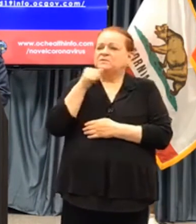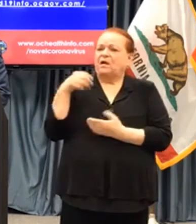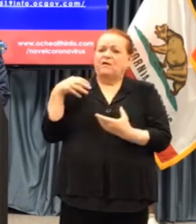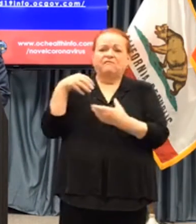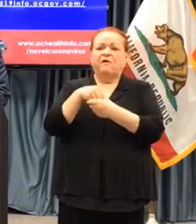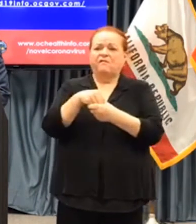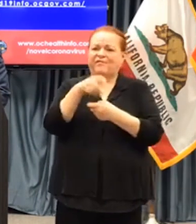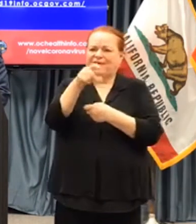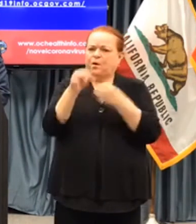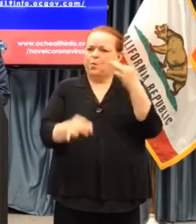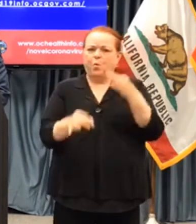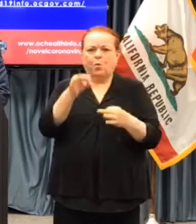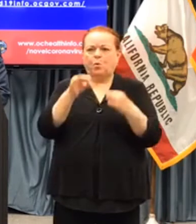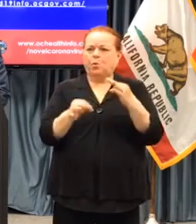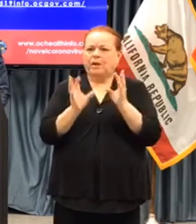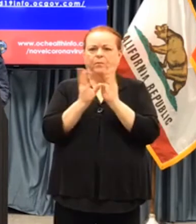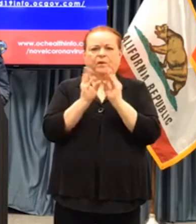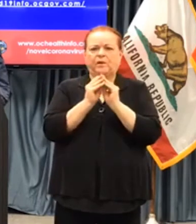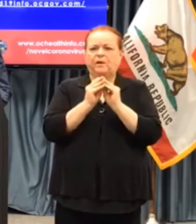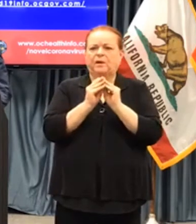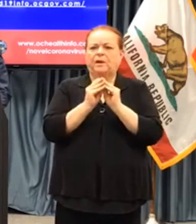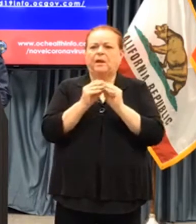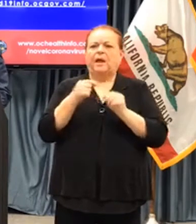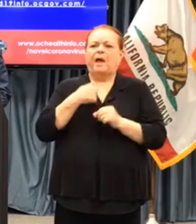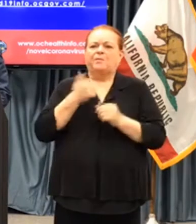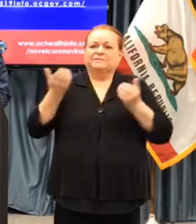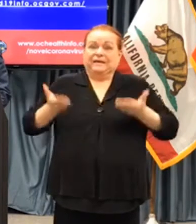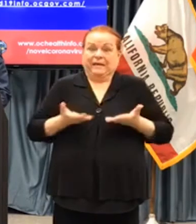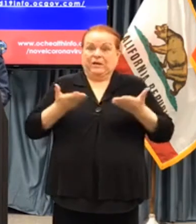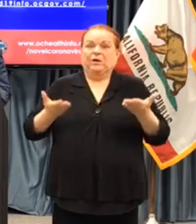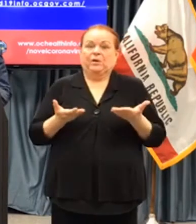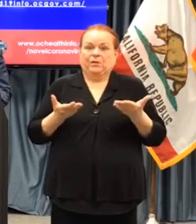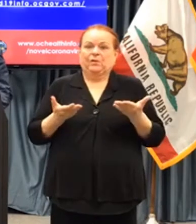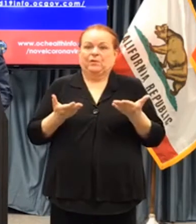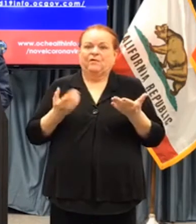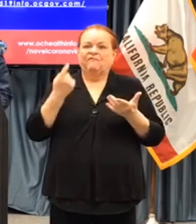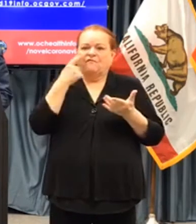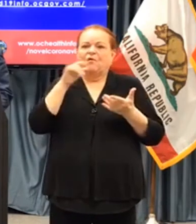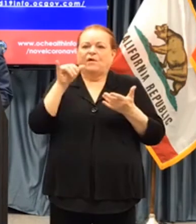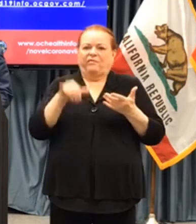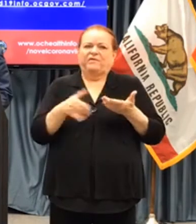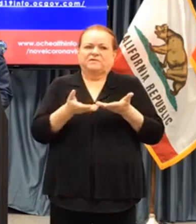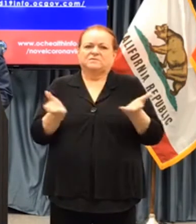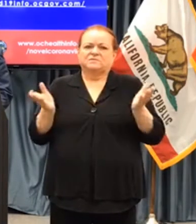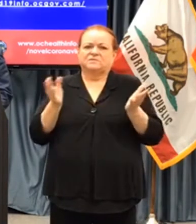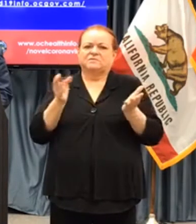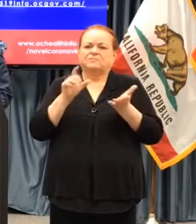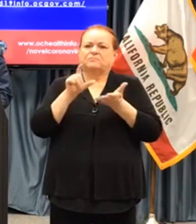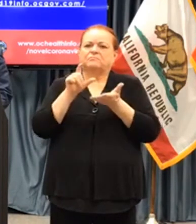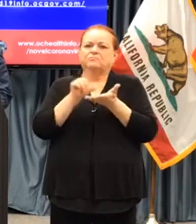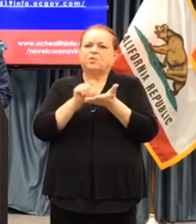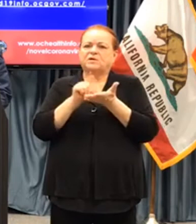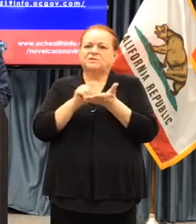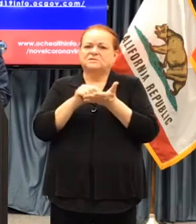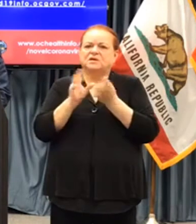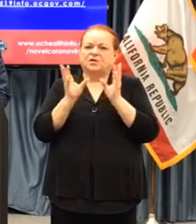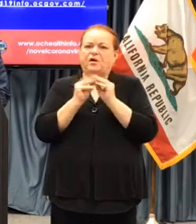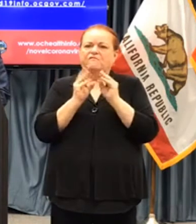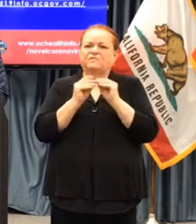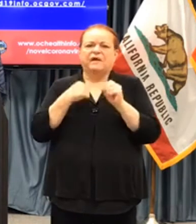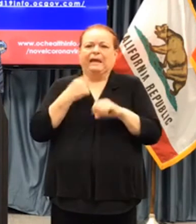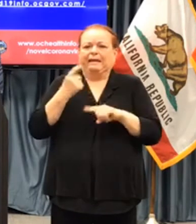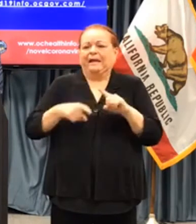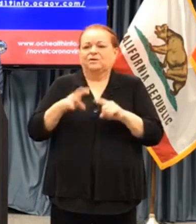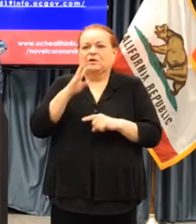in the court hearing as I was here for the press conference, so I can't comment on what the judge said